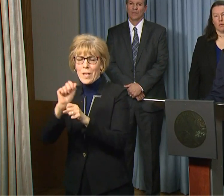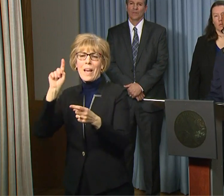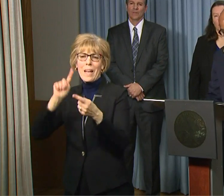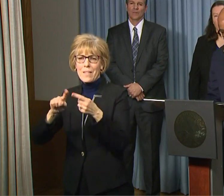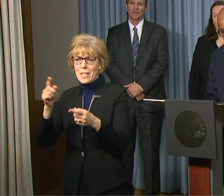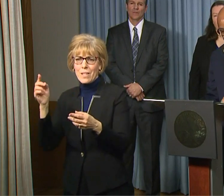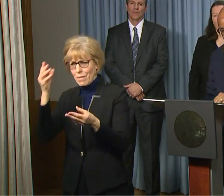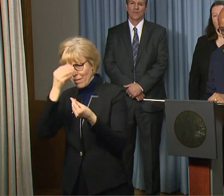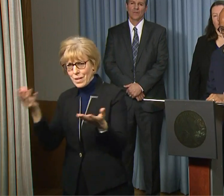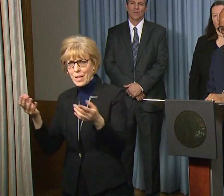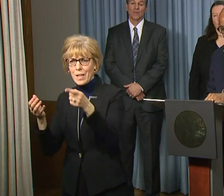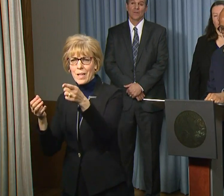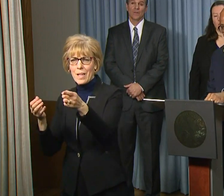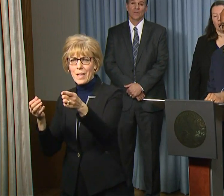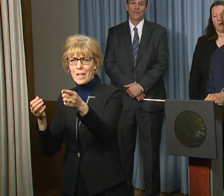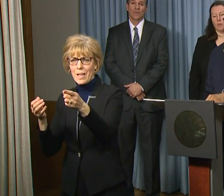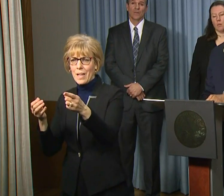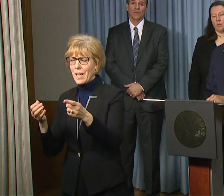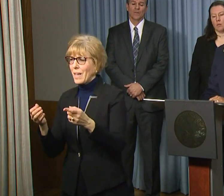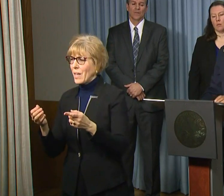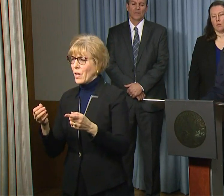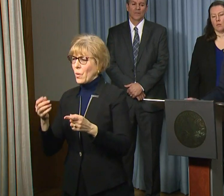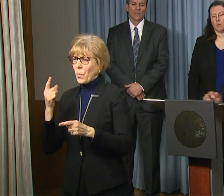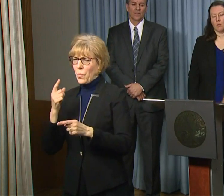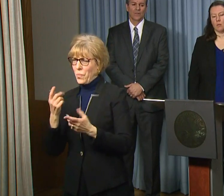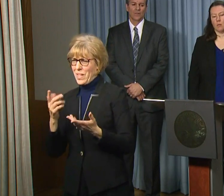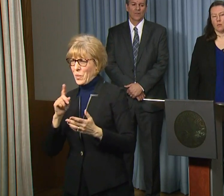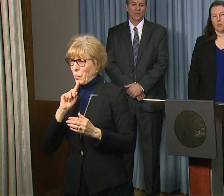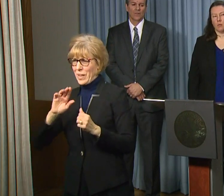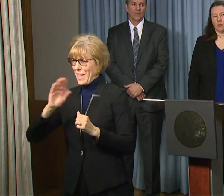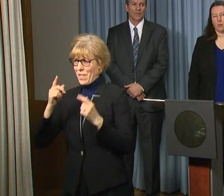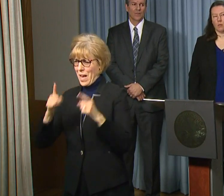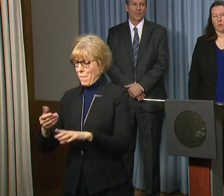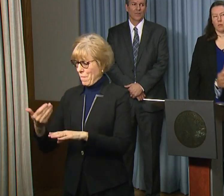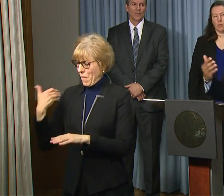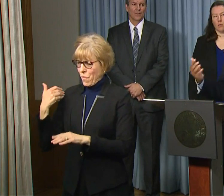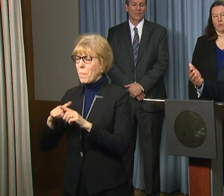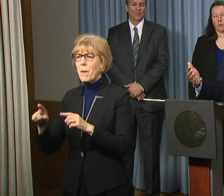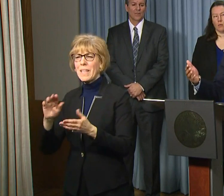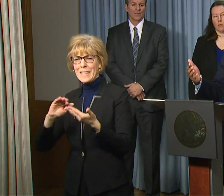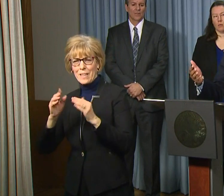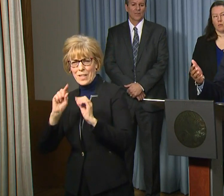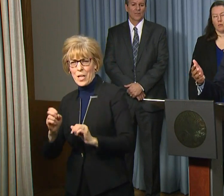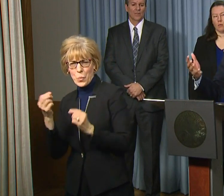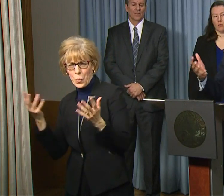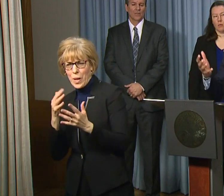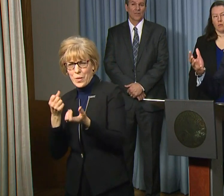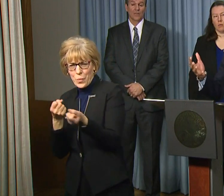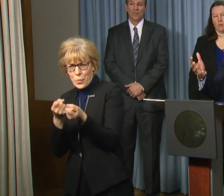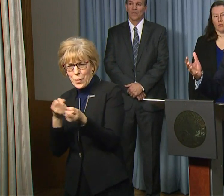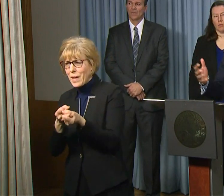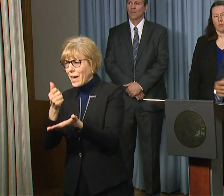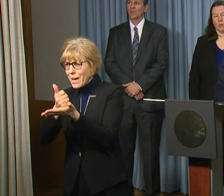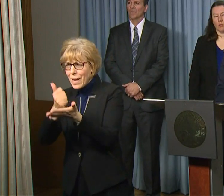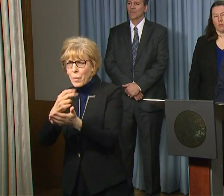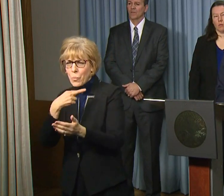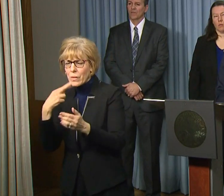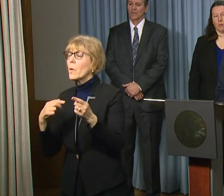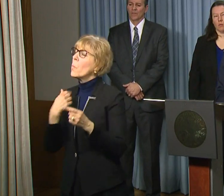unprecedented, but what means does the city have to do something? We have some economic development tools that we can try to buffer,